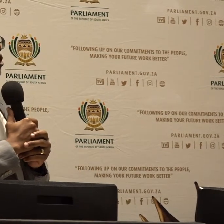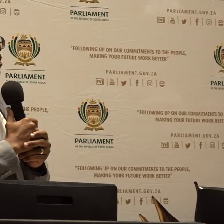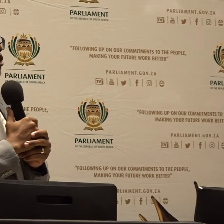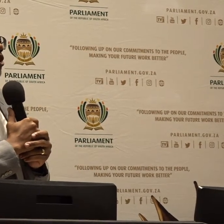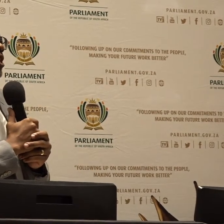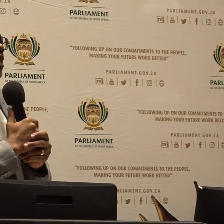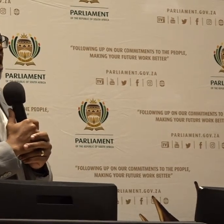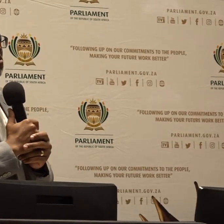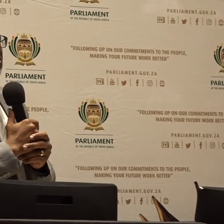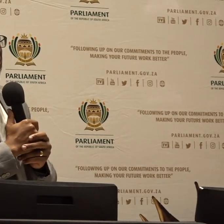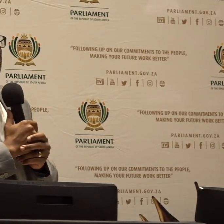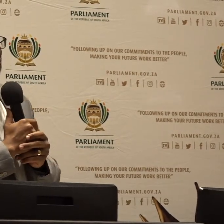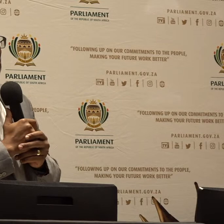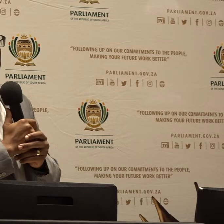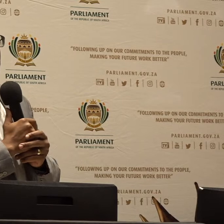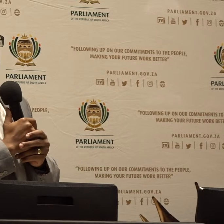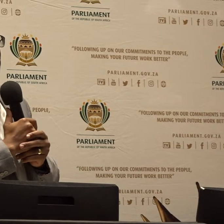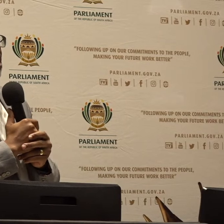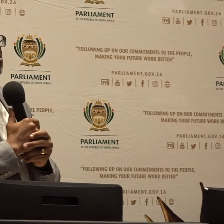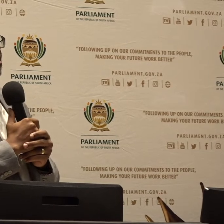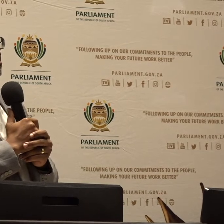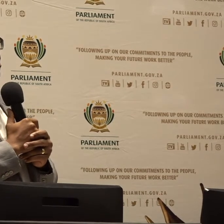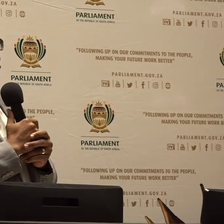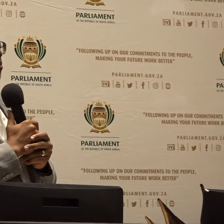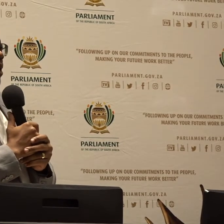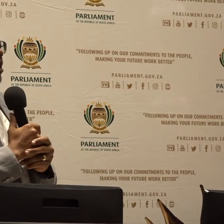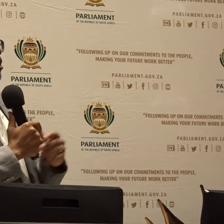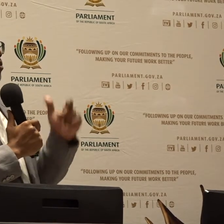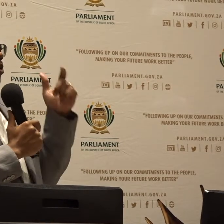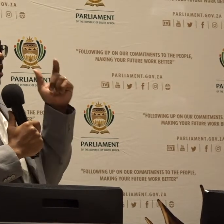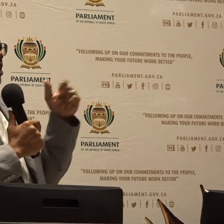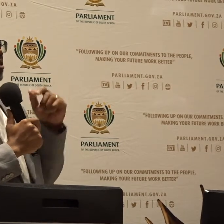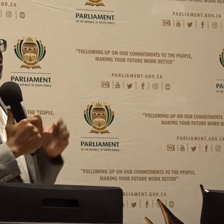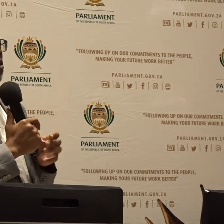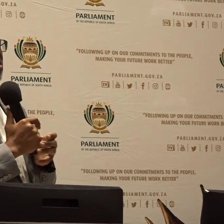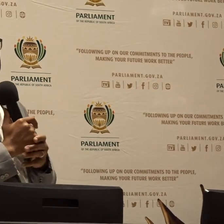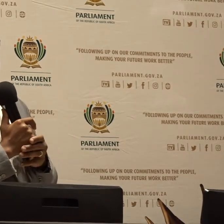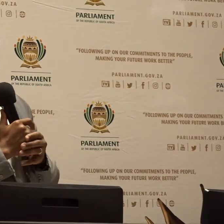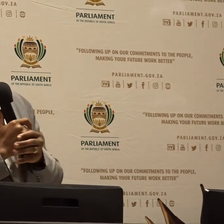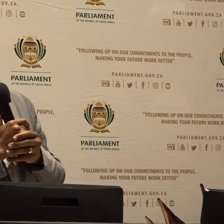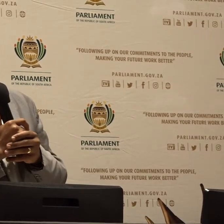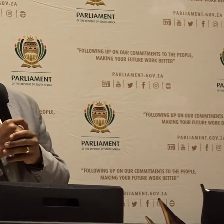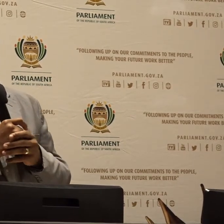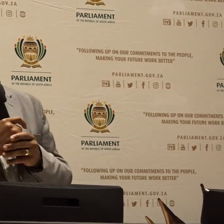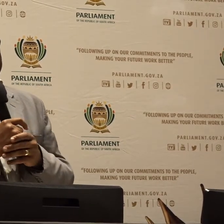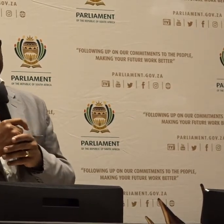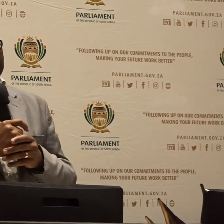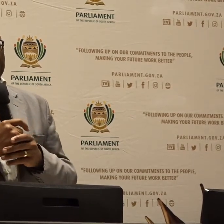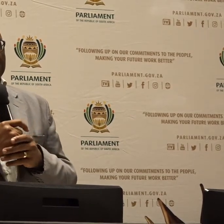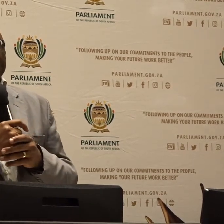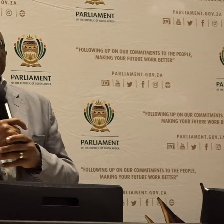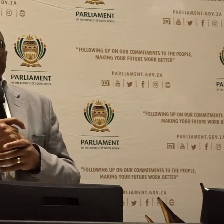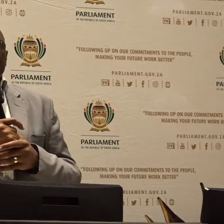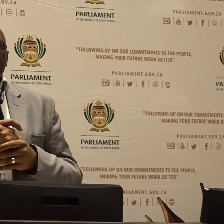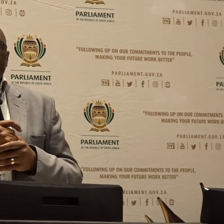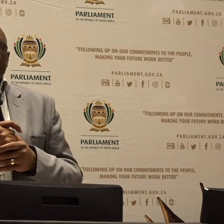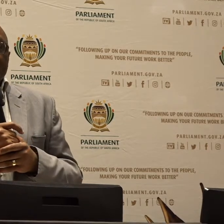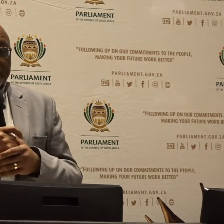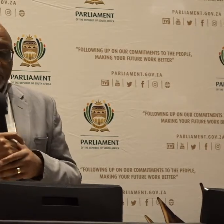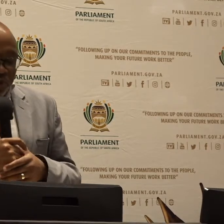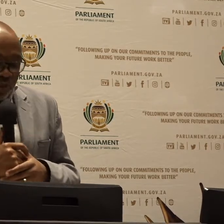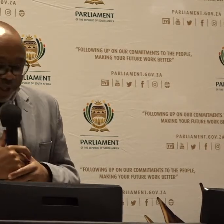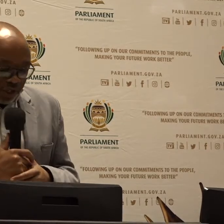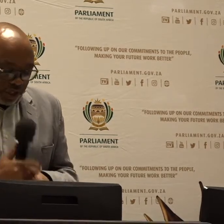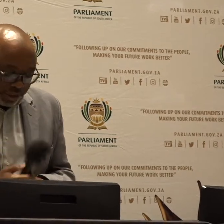the final legislation is out you will be proud and say my input has found expression there the meeting is